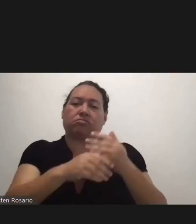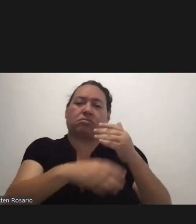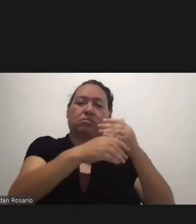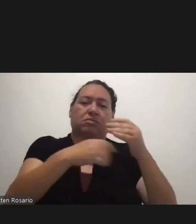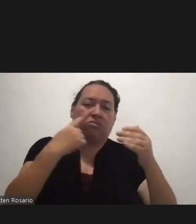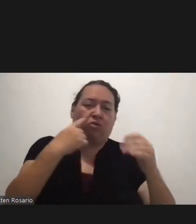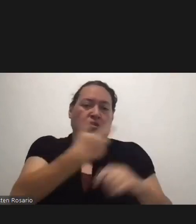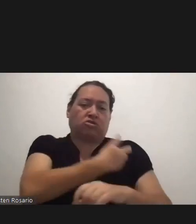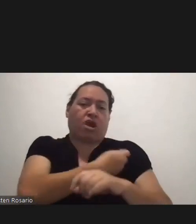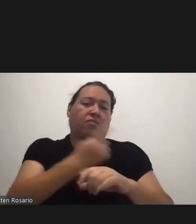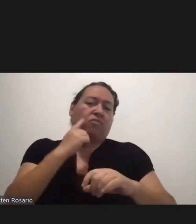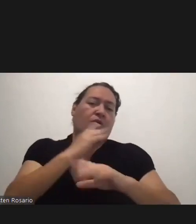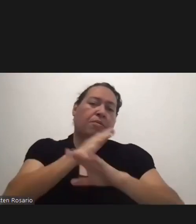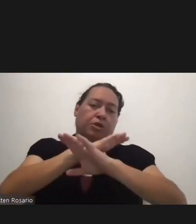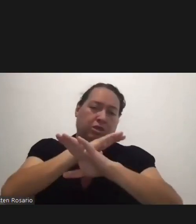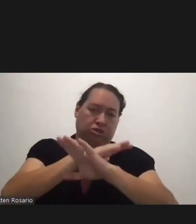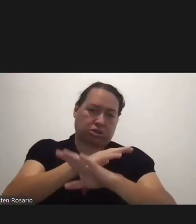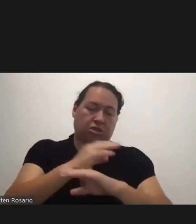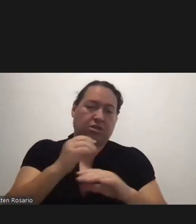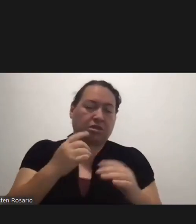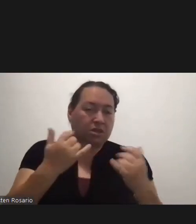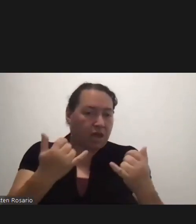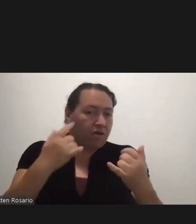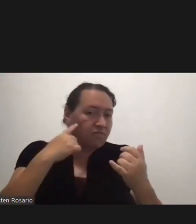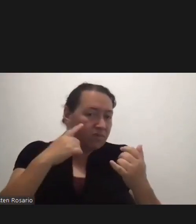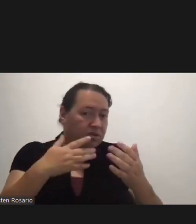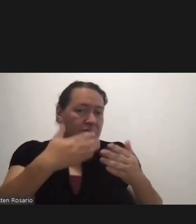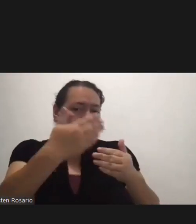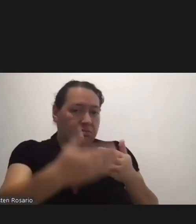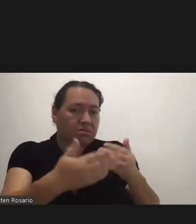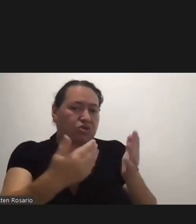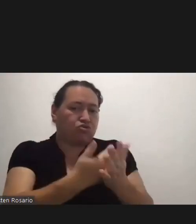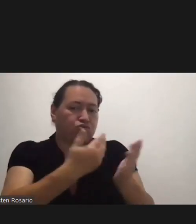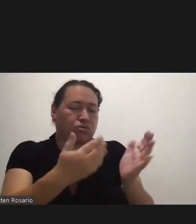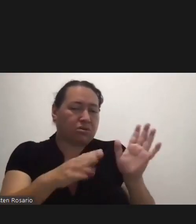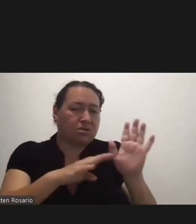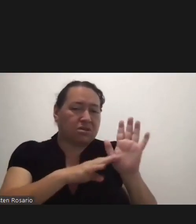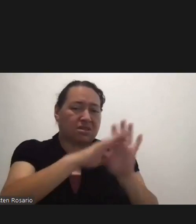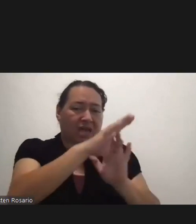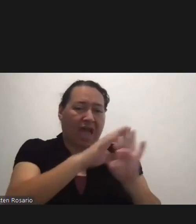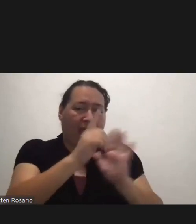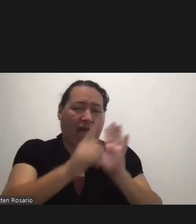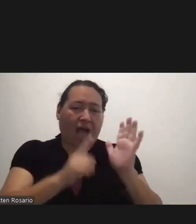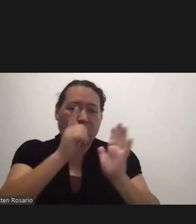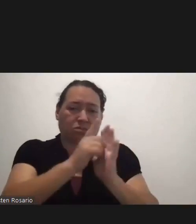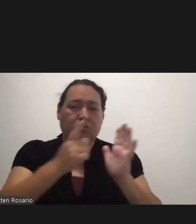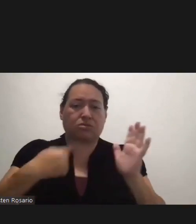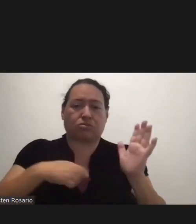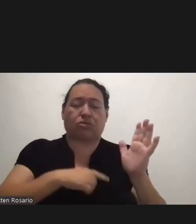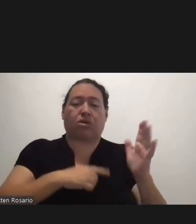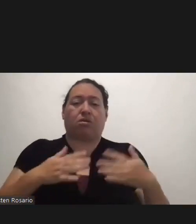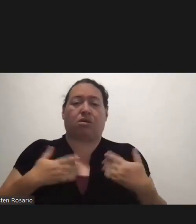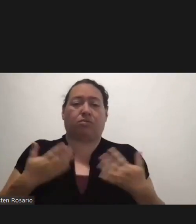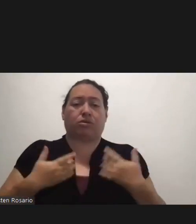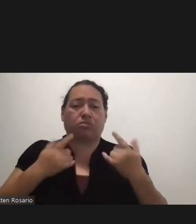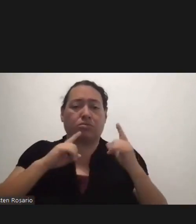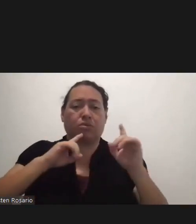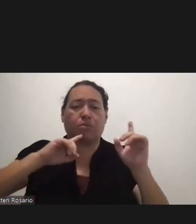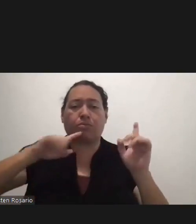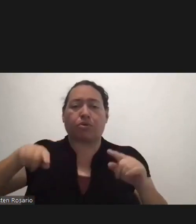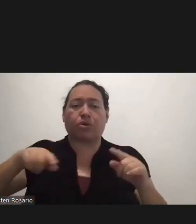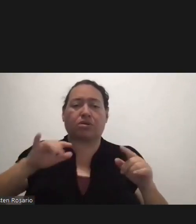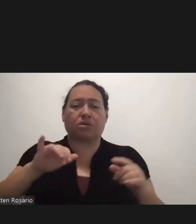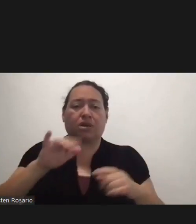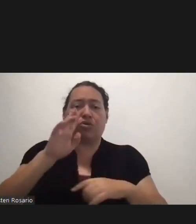Following the latest development And within hours' notice We are happy to report That the University of